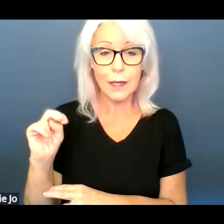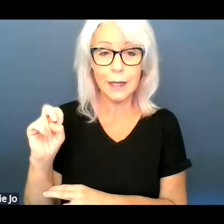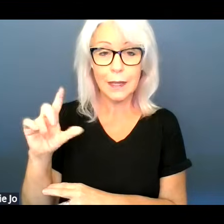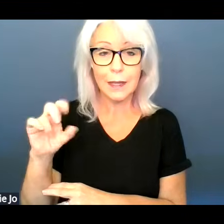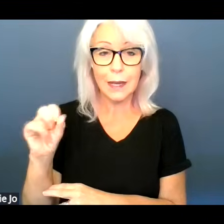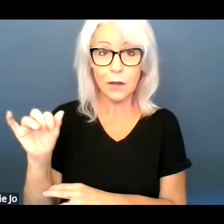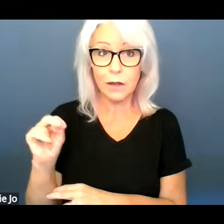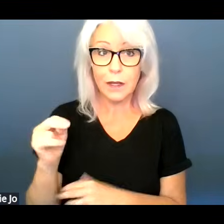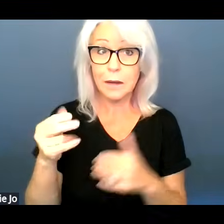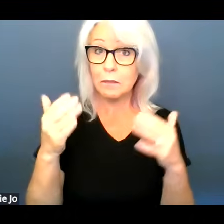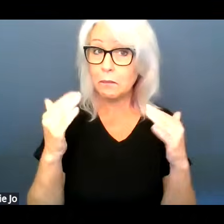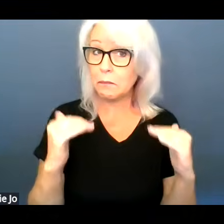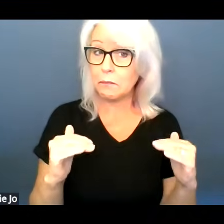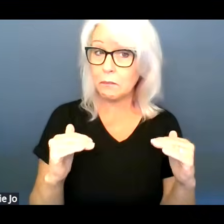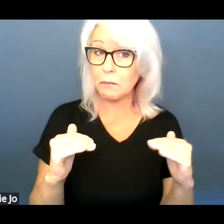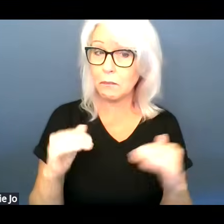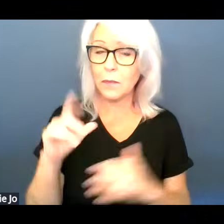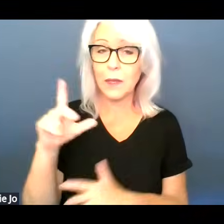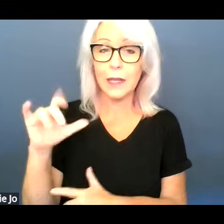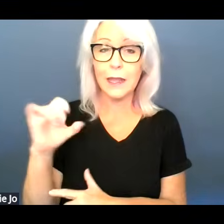Lisa Spitz.